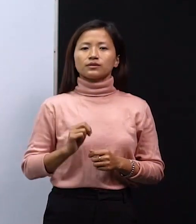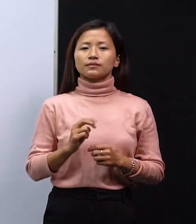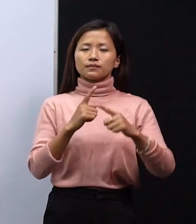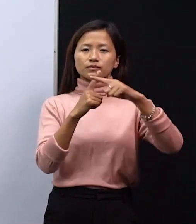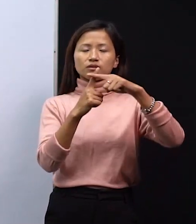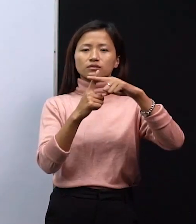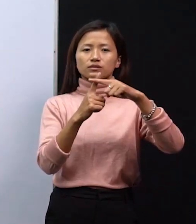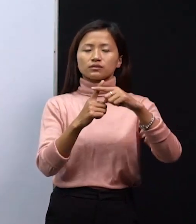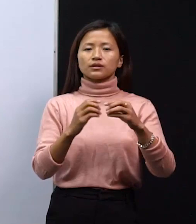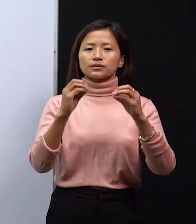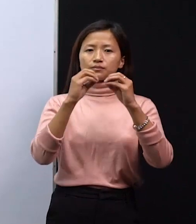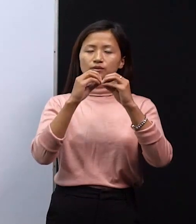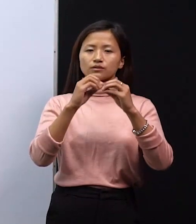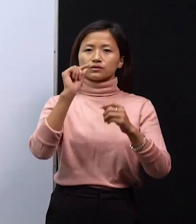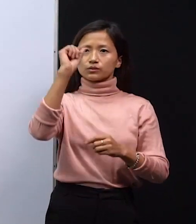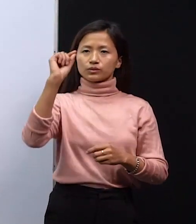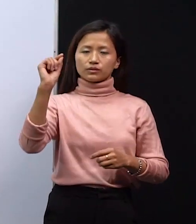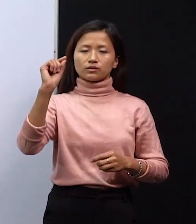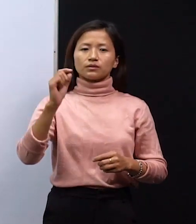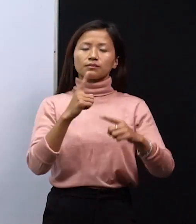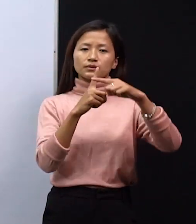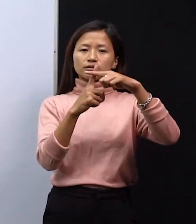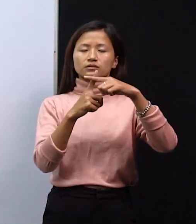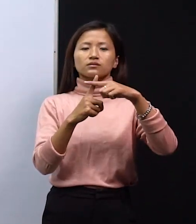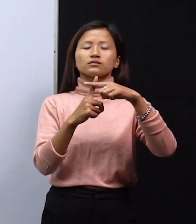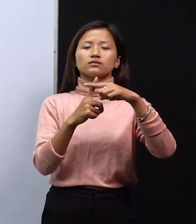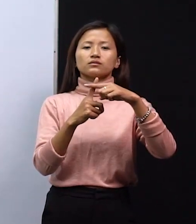plus b square plus